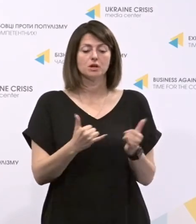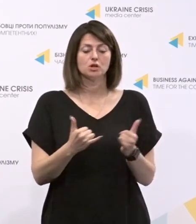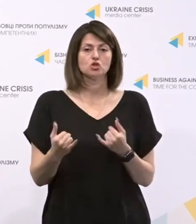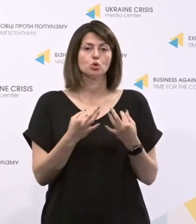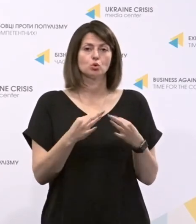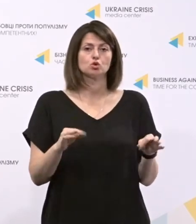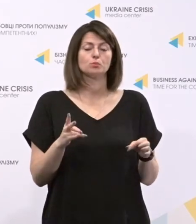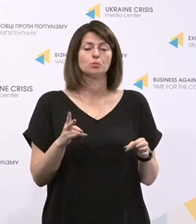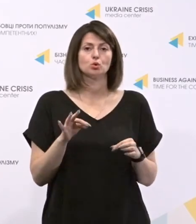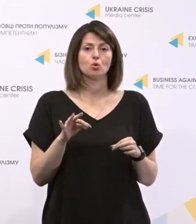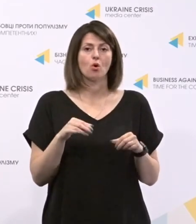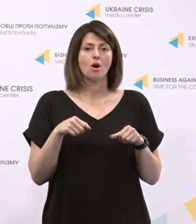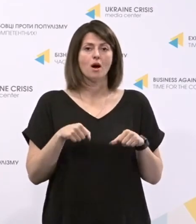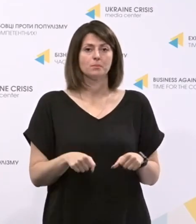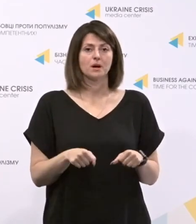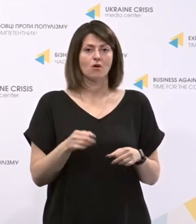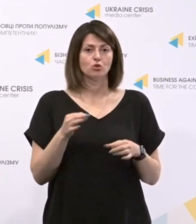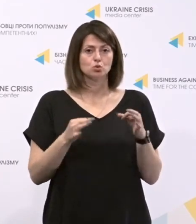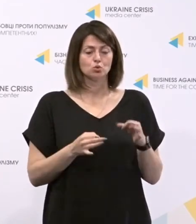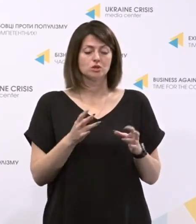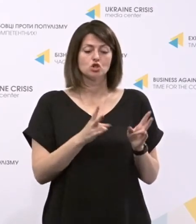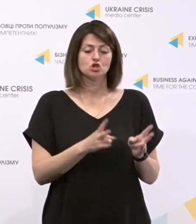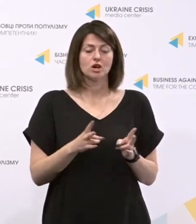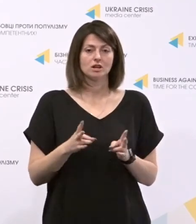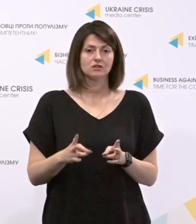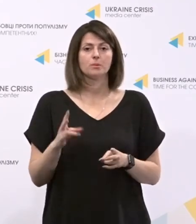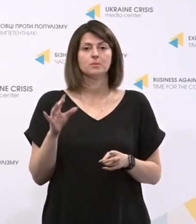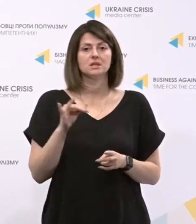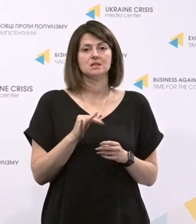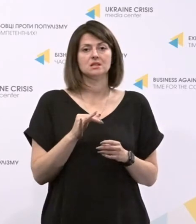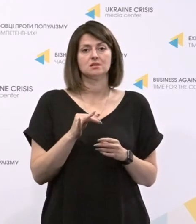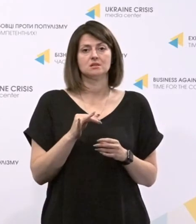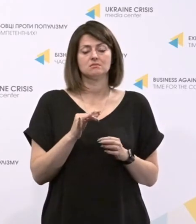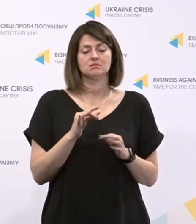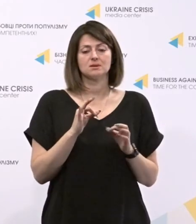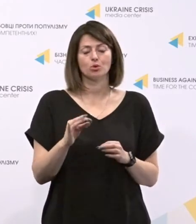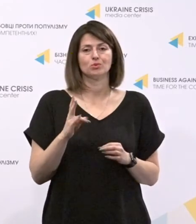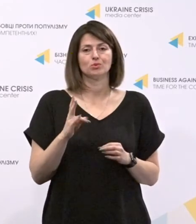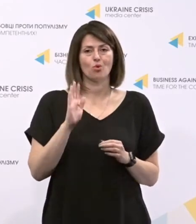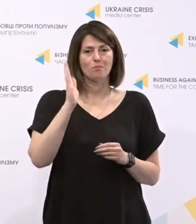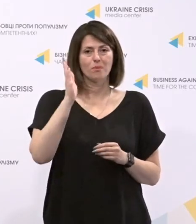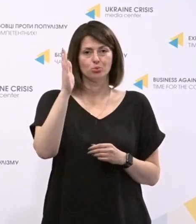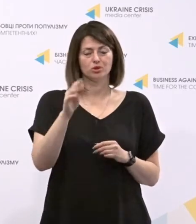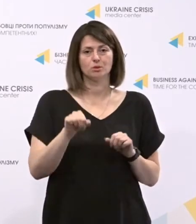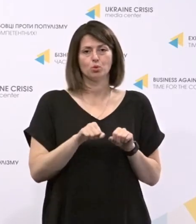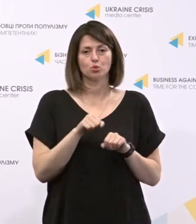but also to foster social cohesion and peace efforts.